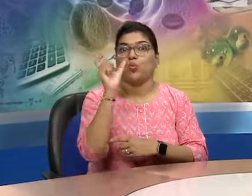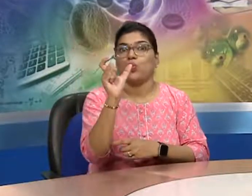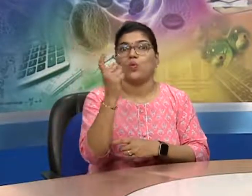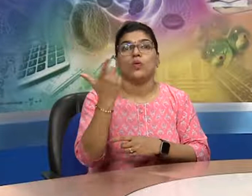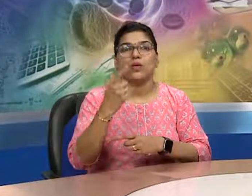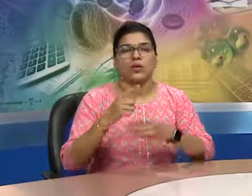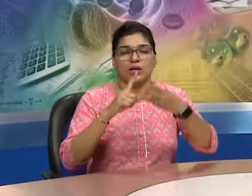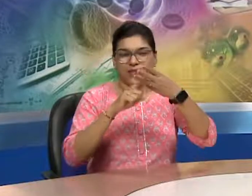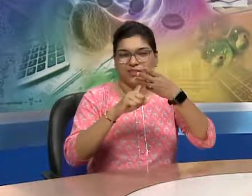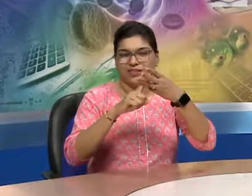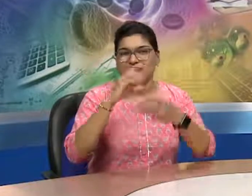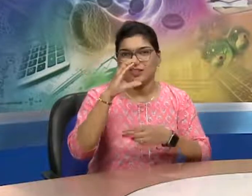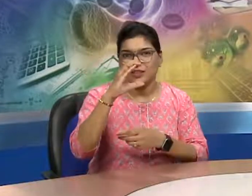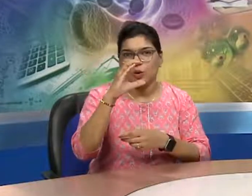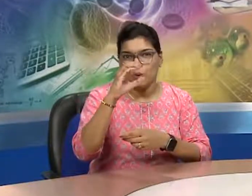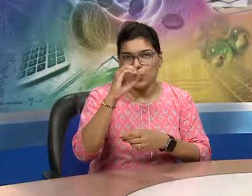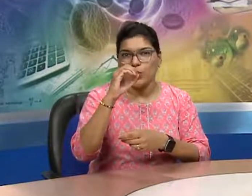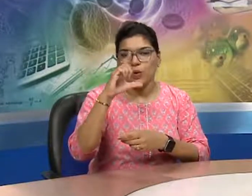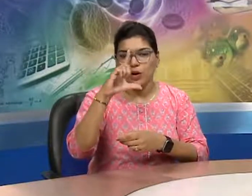Now this word ecology